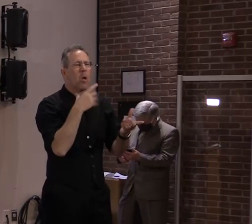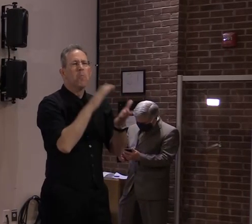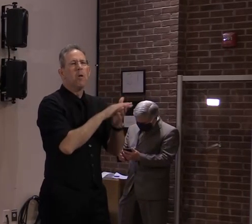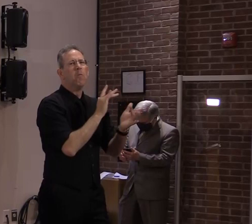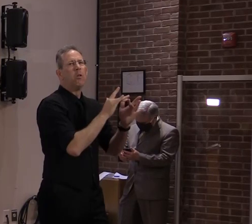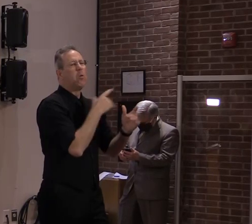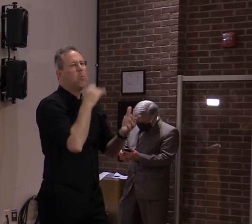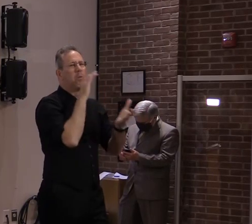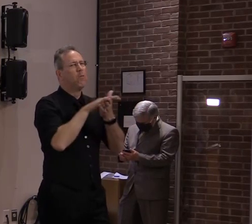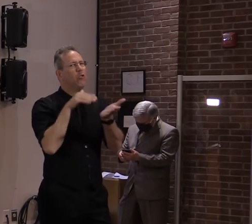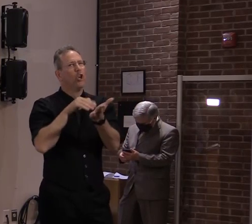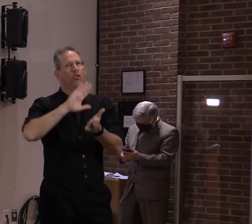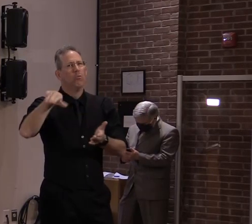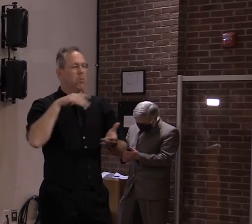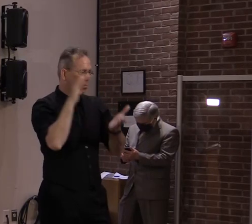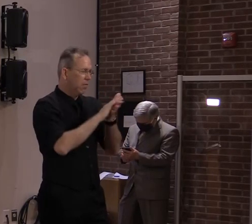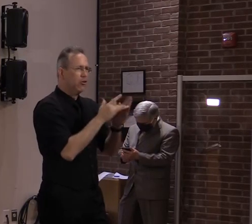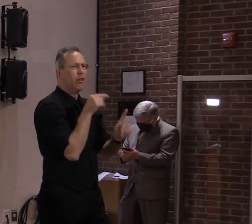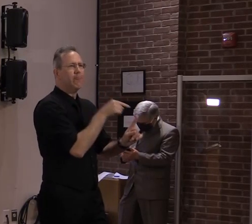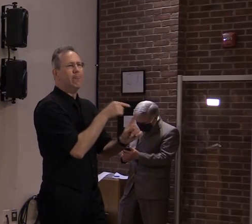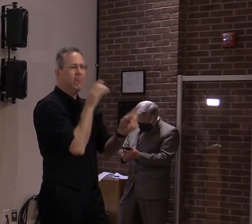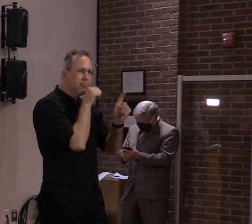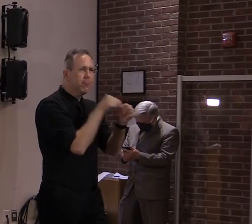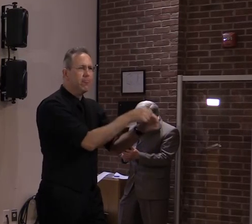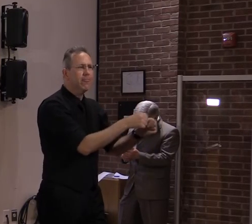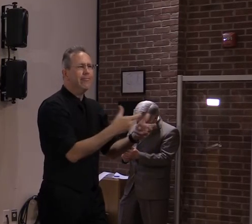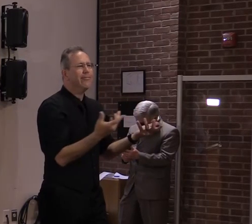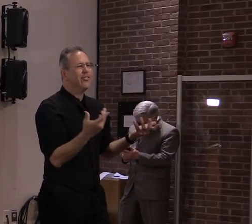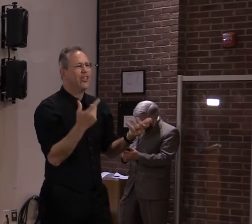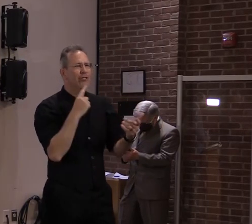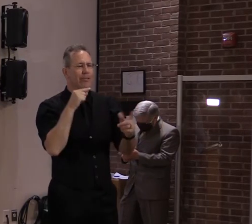I see most of the misinformation coming from.